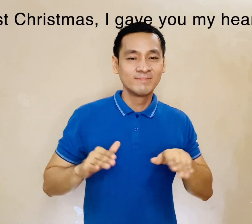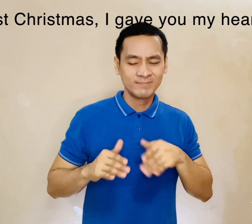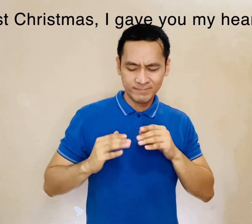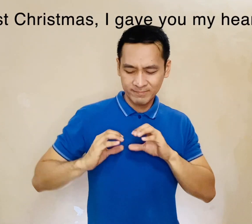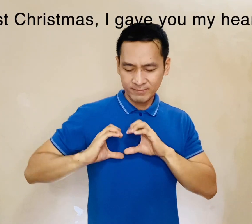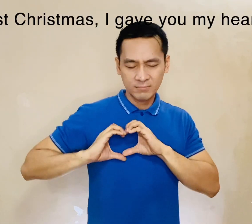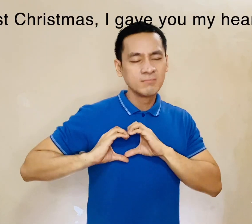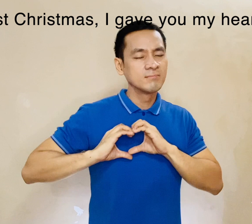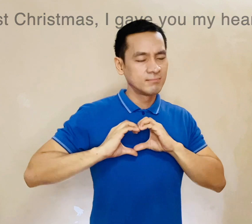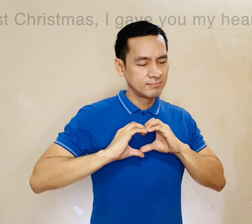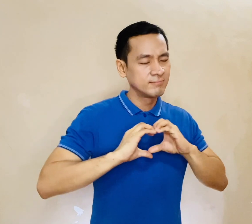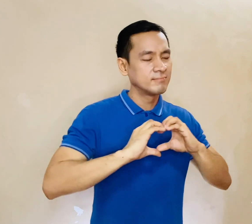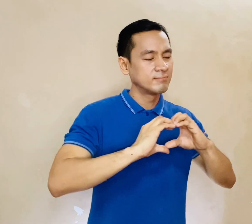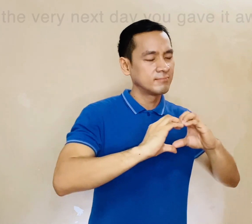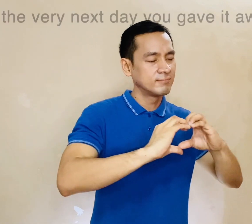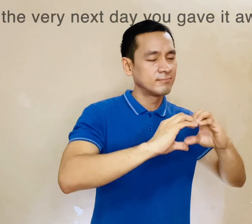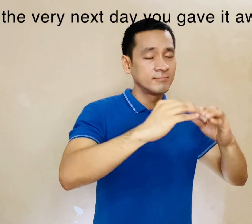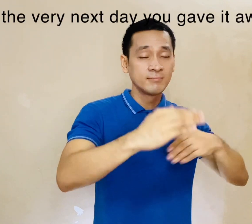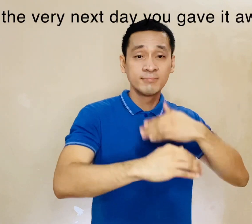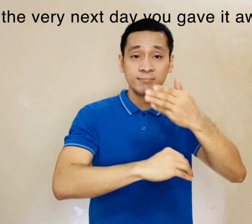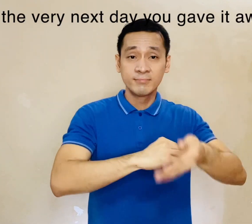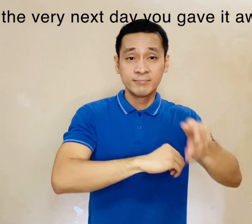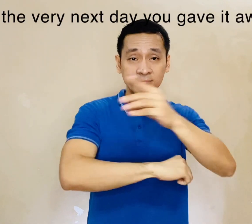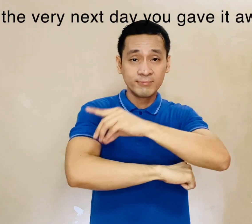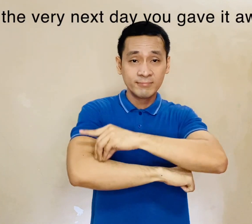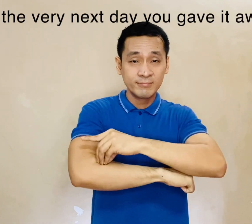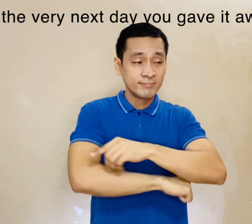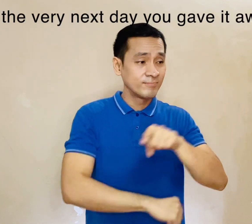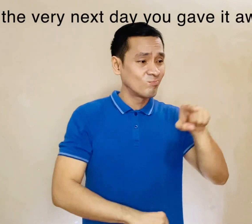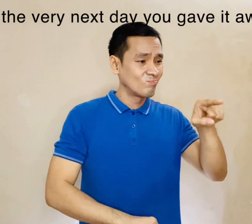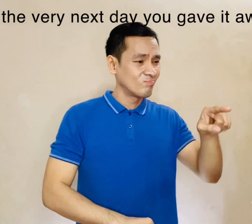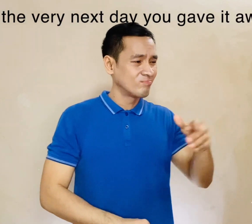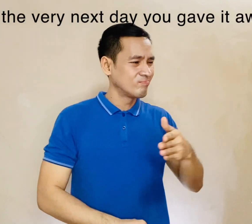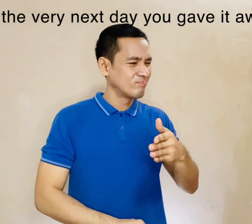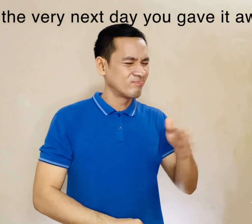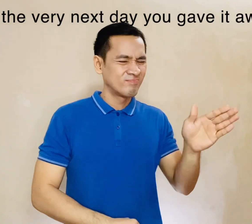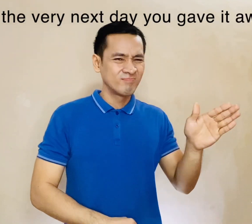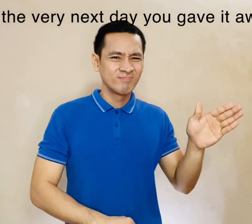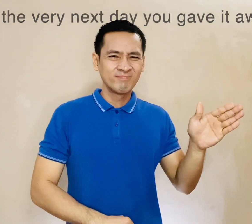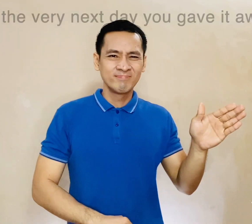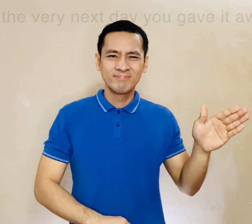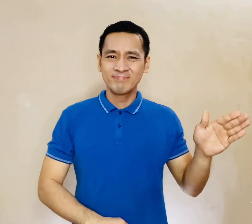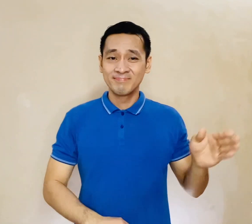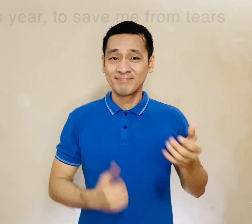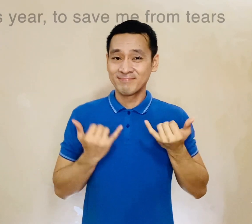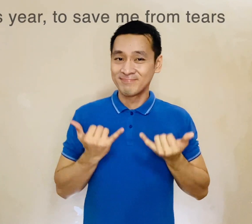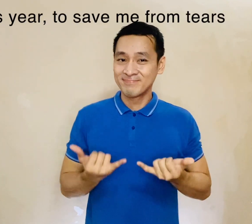you my, gave you my heart You gave it away